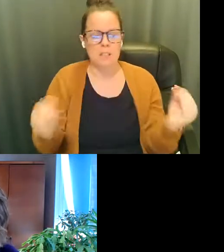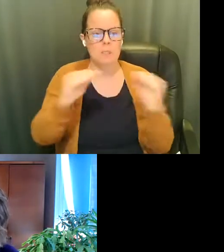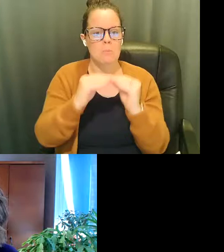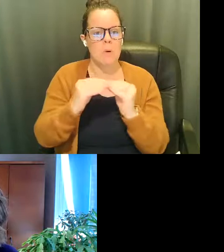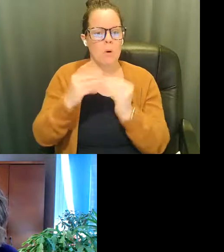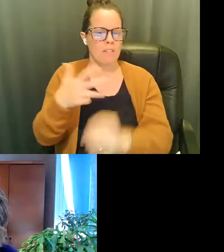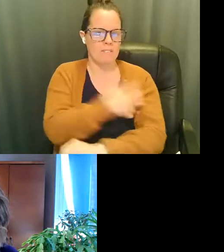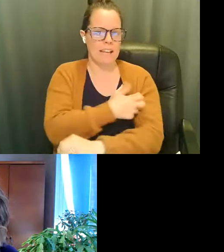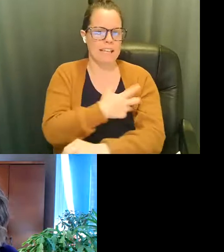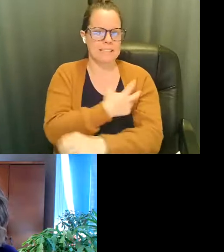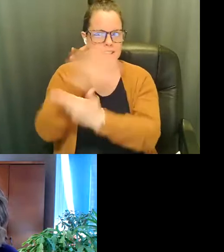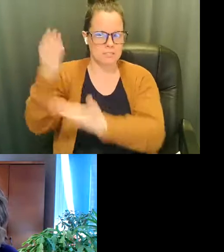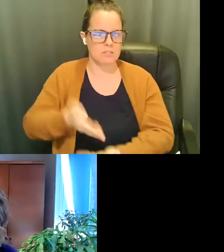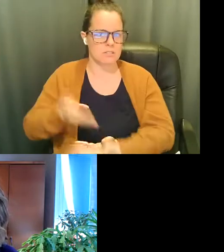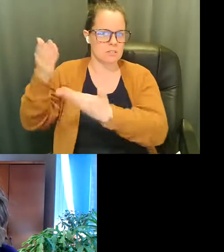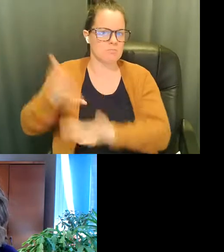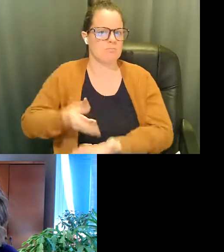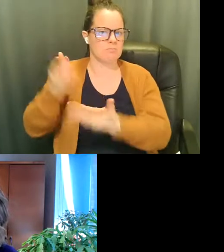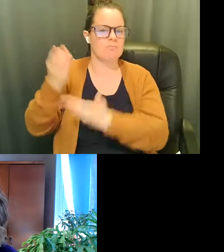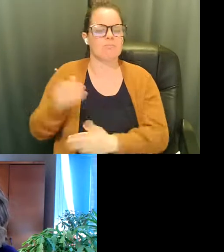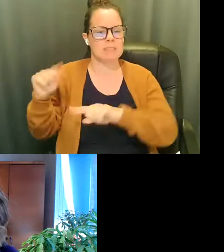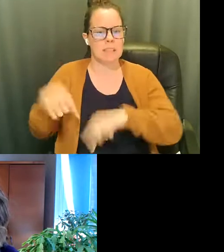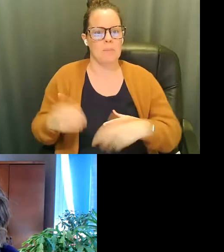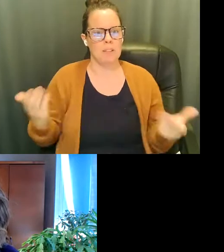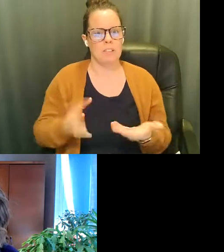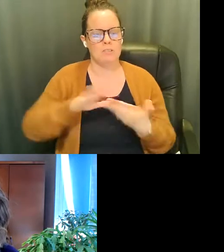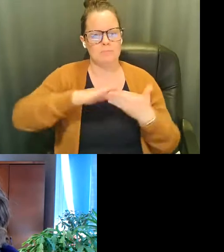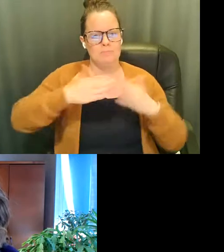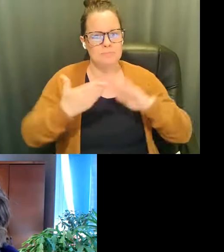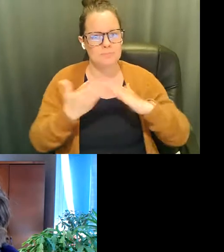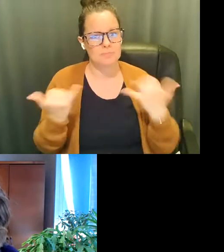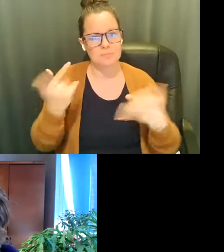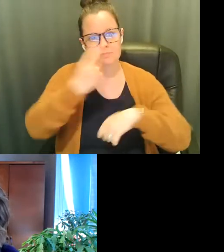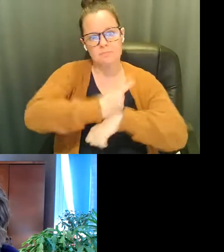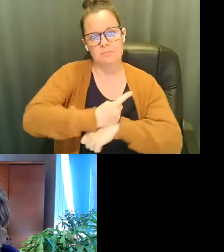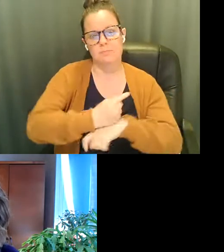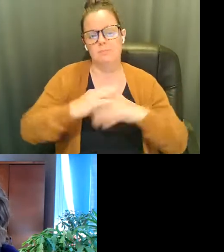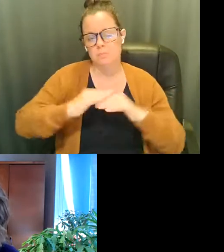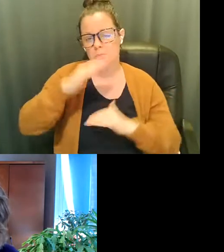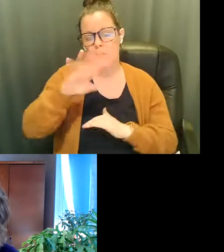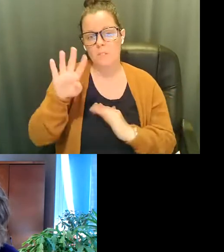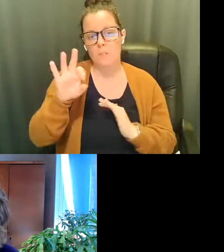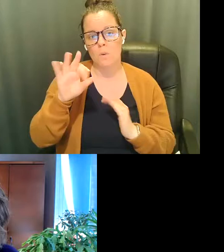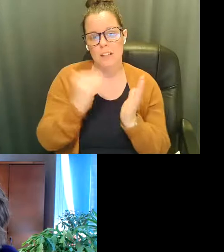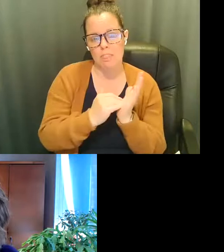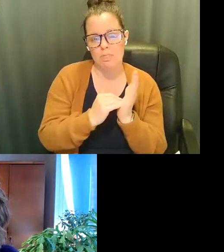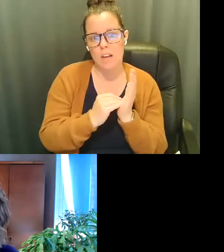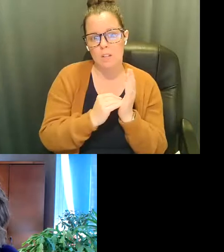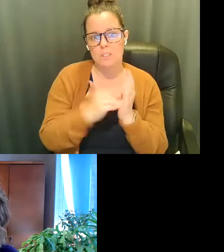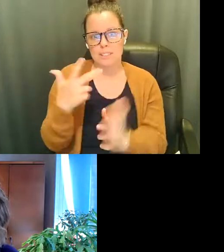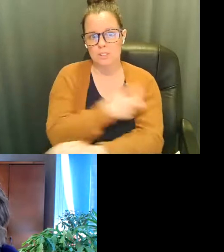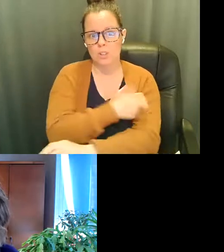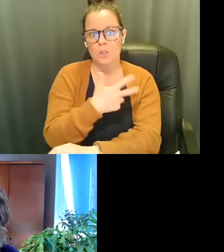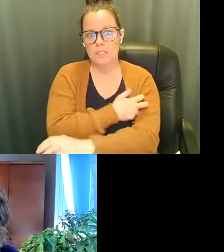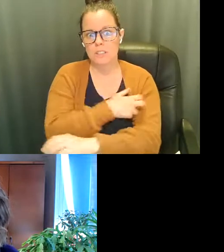of vaccine making its way into our community. To date, more than 49,000 doses of COVID-19